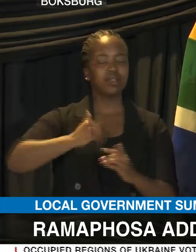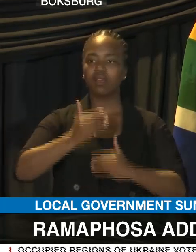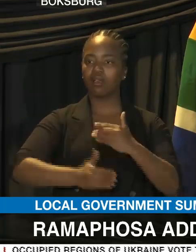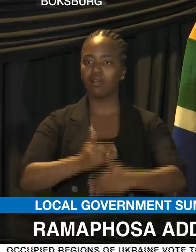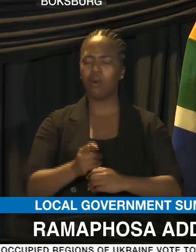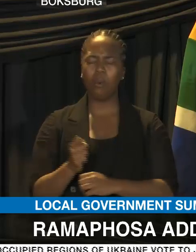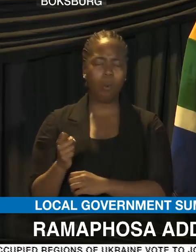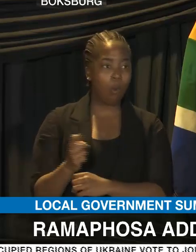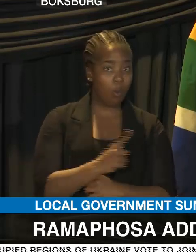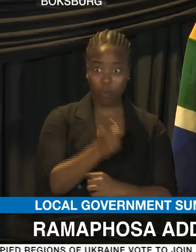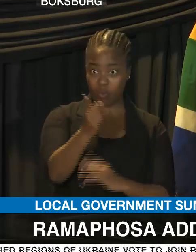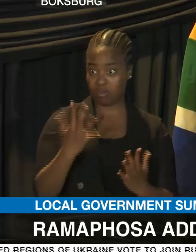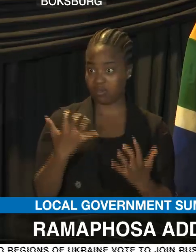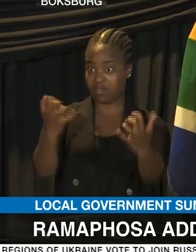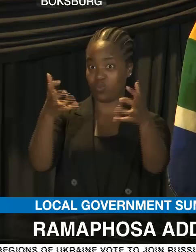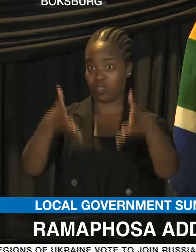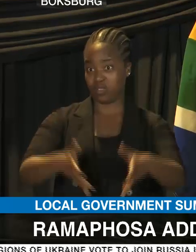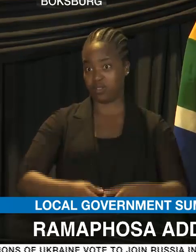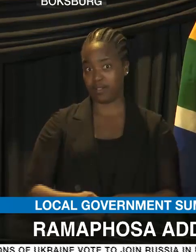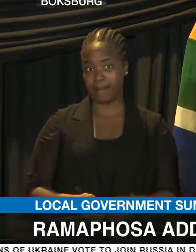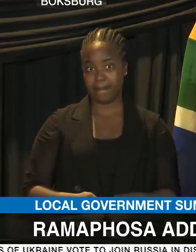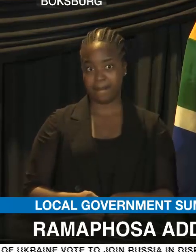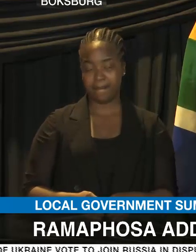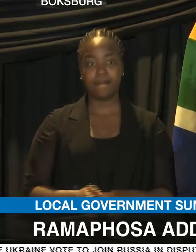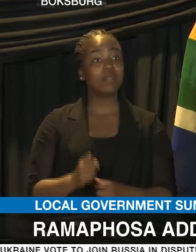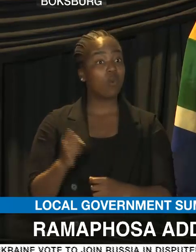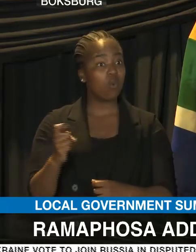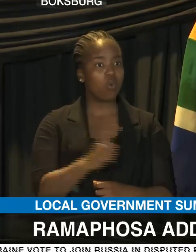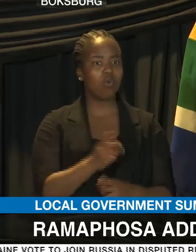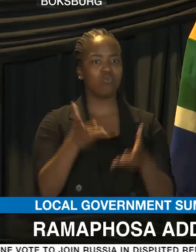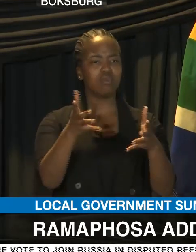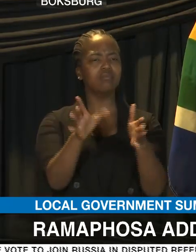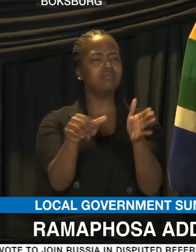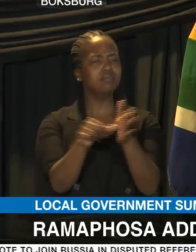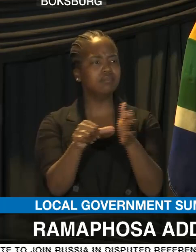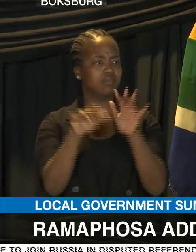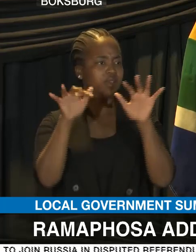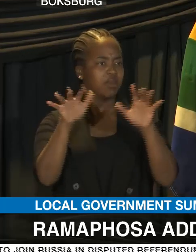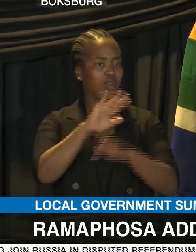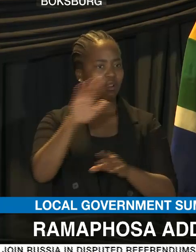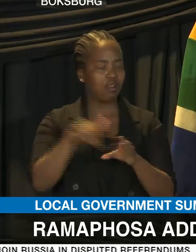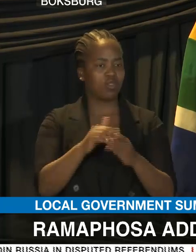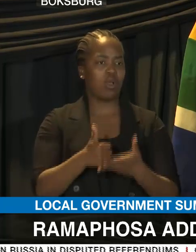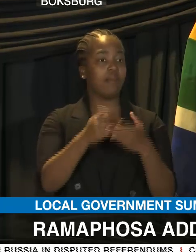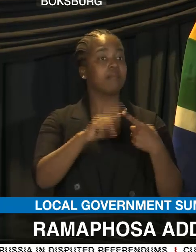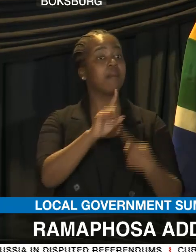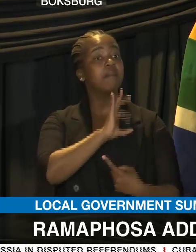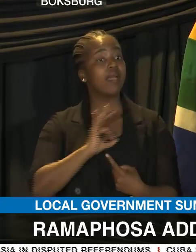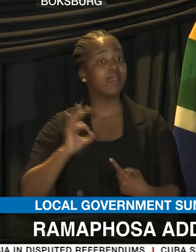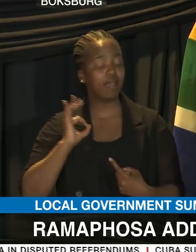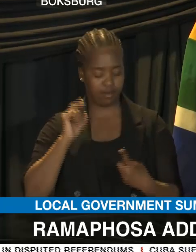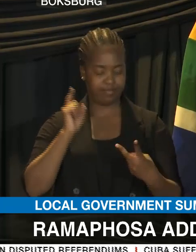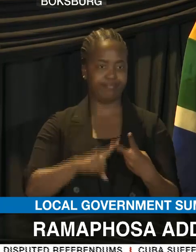and all of you who are here, all of you are key role players, the mayors,